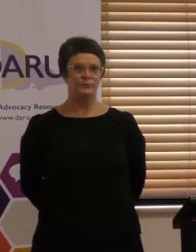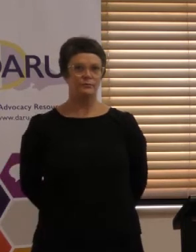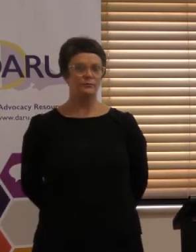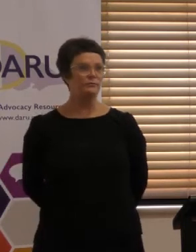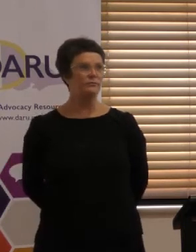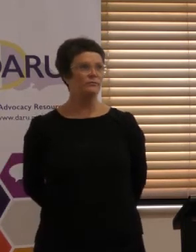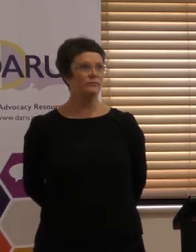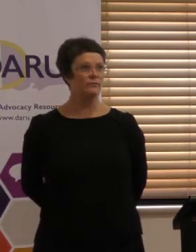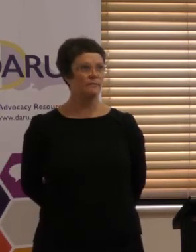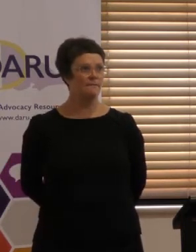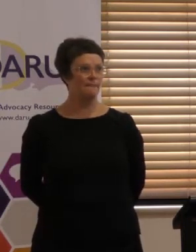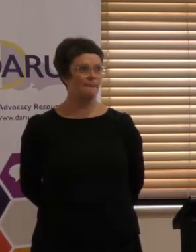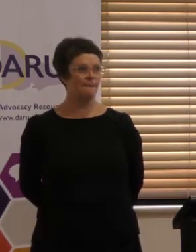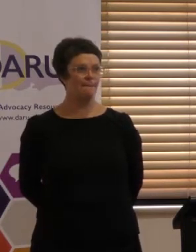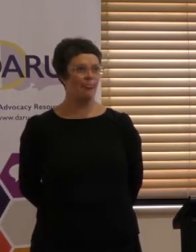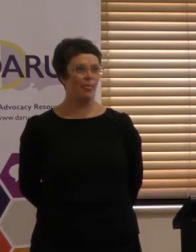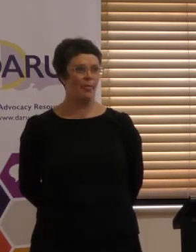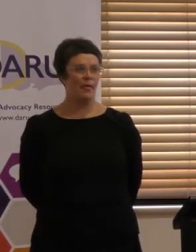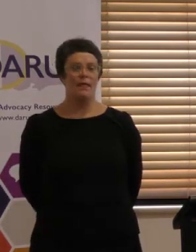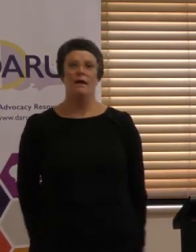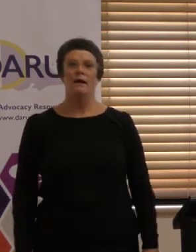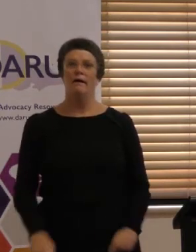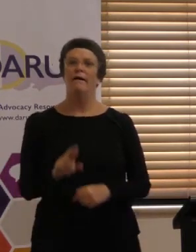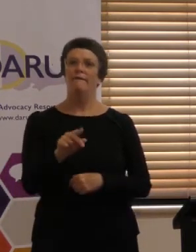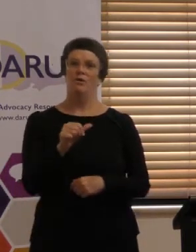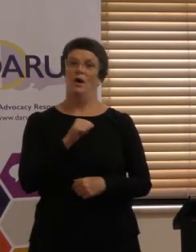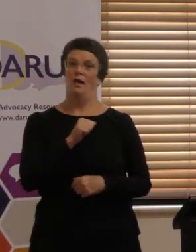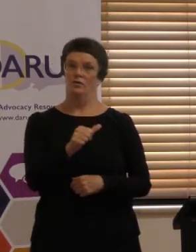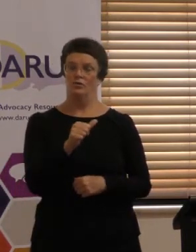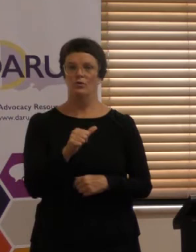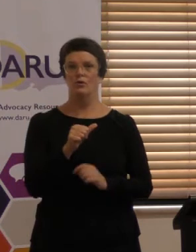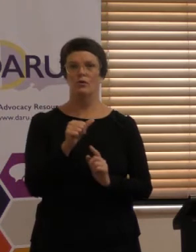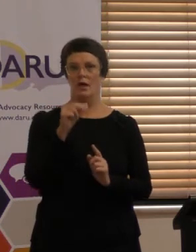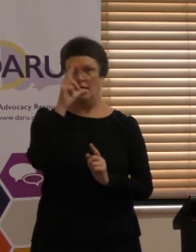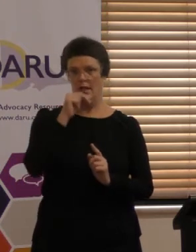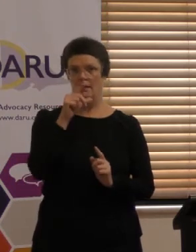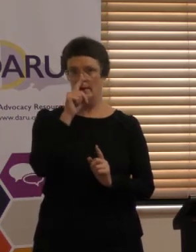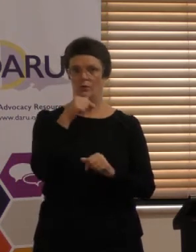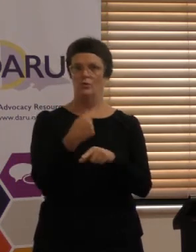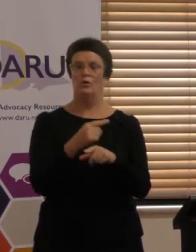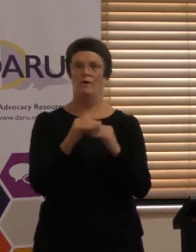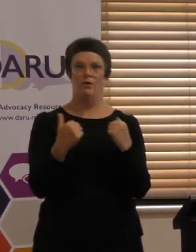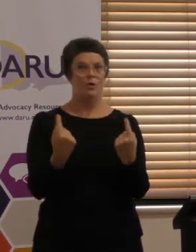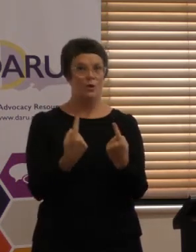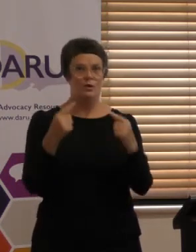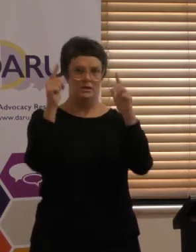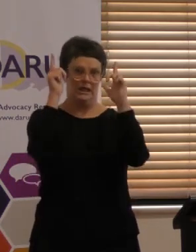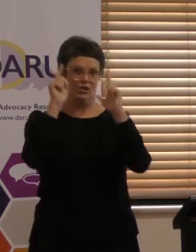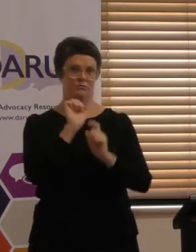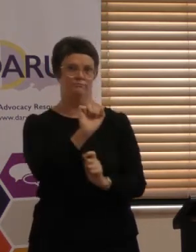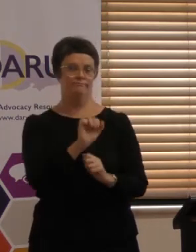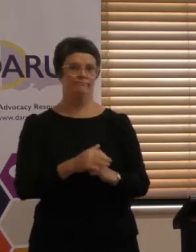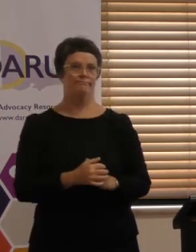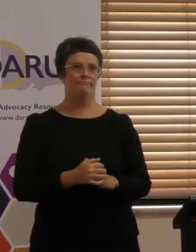when it comes to attitudes, the first thing young people tend to talk about is their teachers. And they say a number